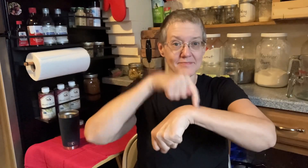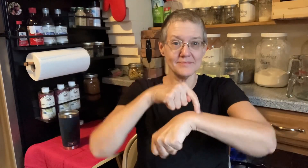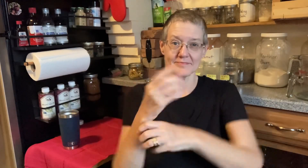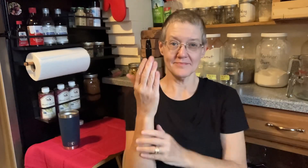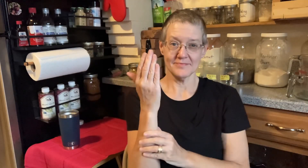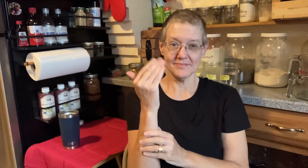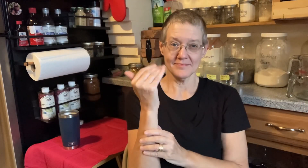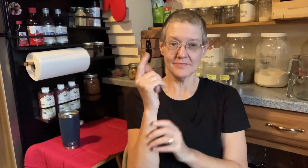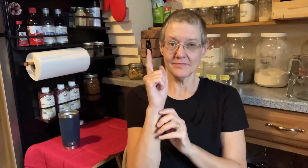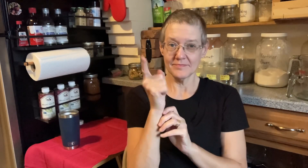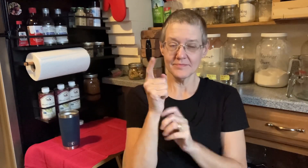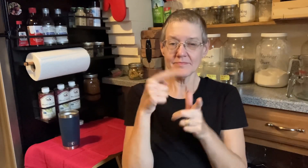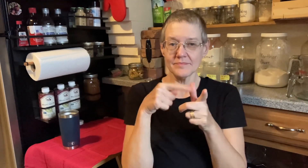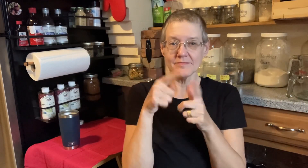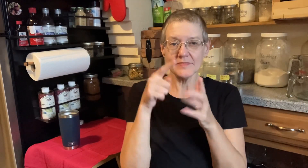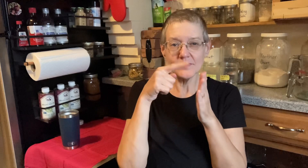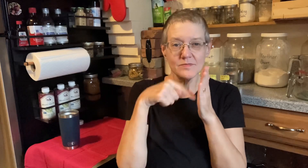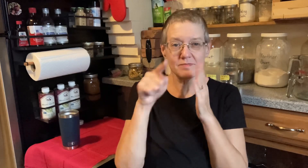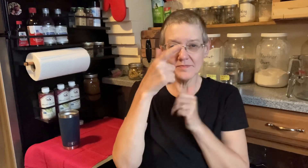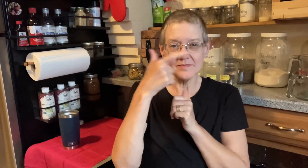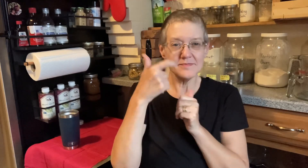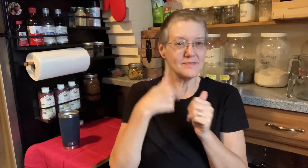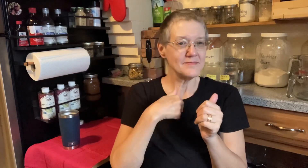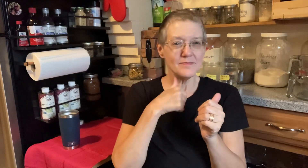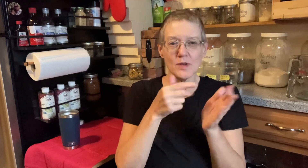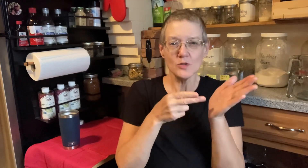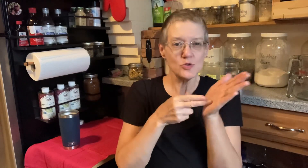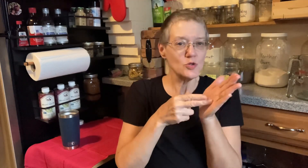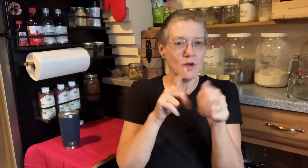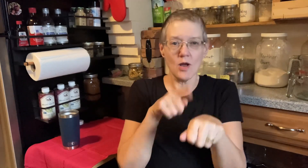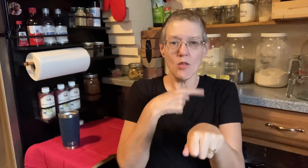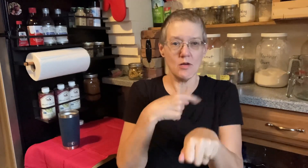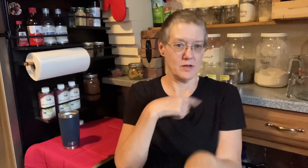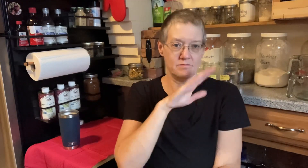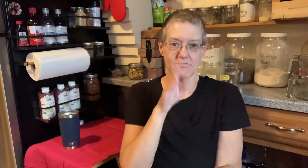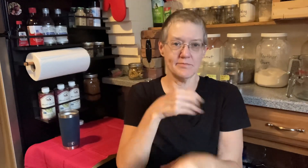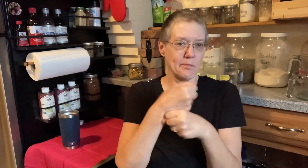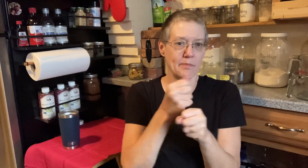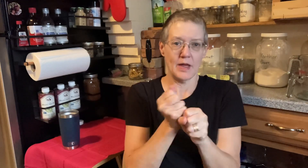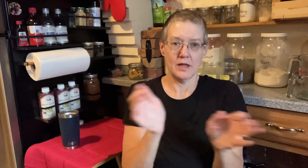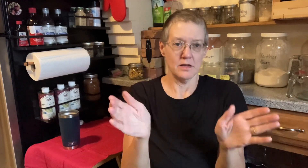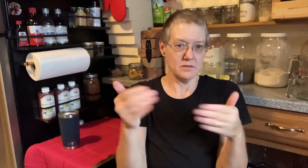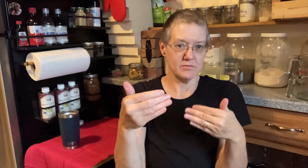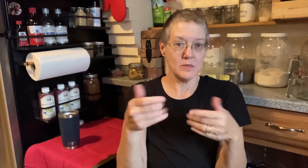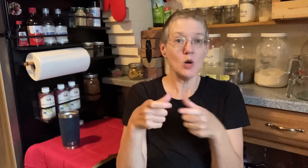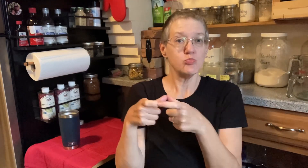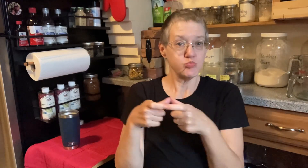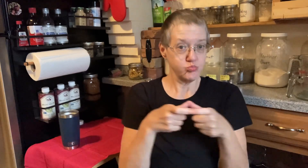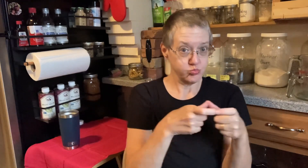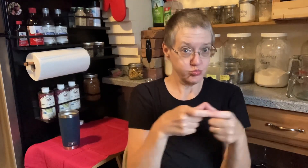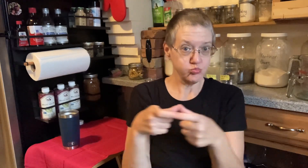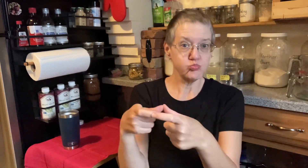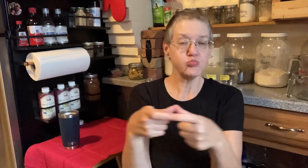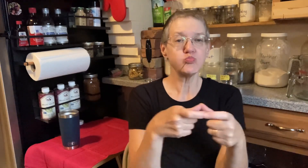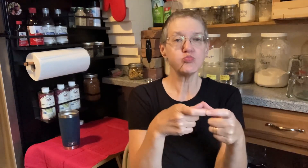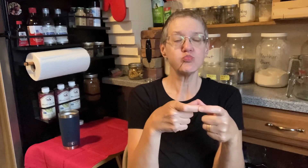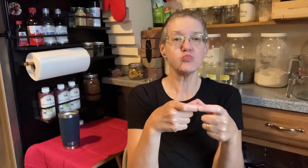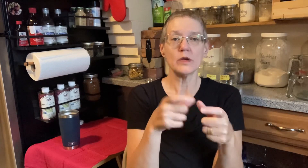So I set the timer for 15 minutes. Then we're going to check because I'm not sure how long it's going to take. I've never made them in a 9x9